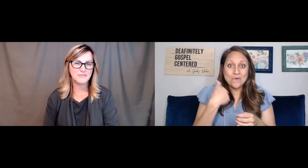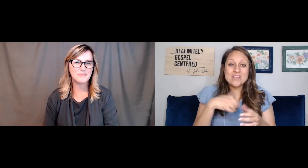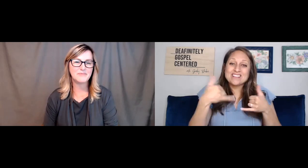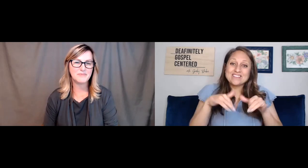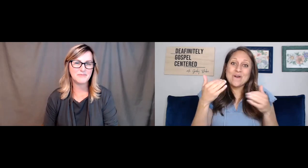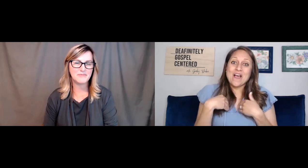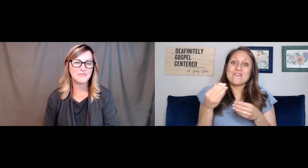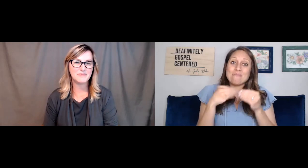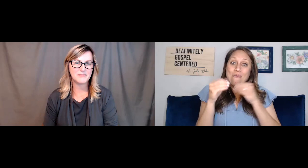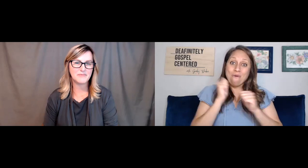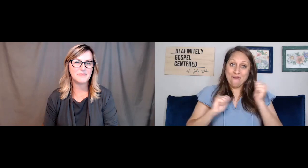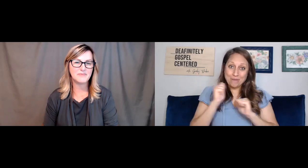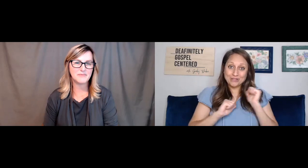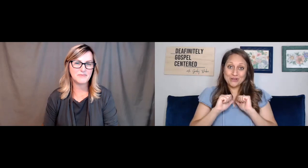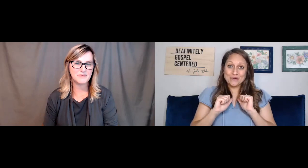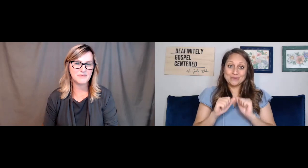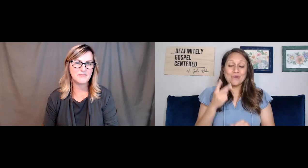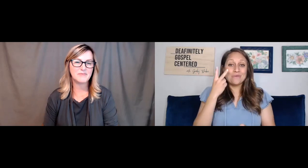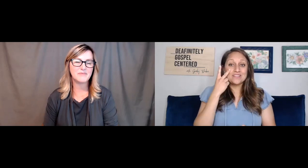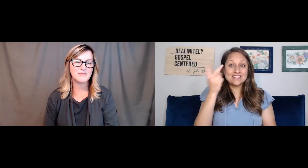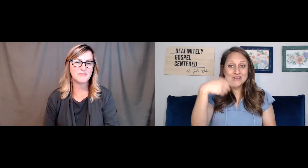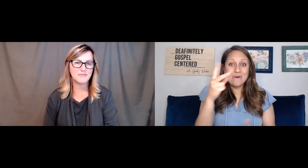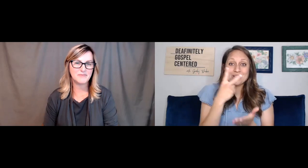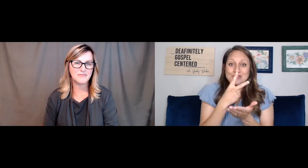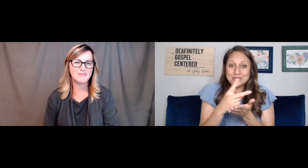have more episodes for you guys. So we'll see